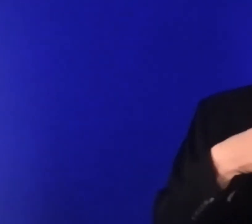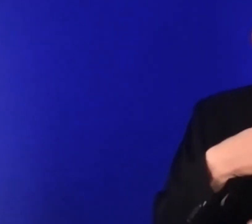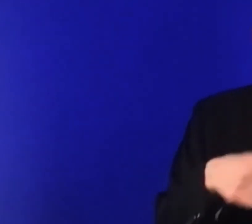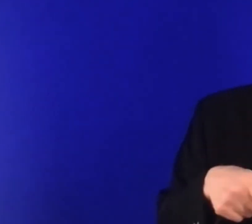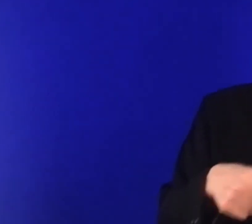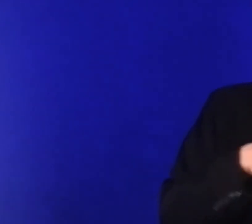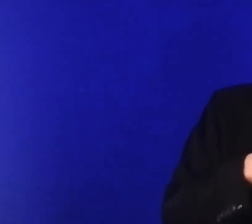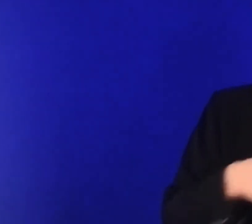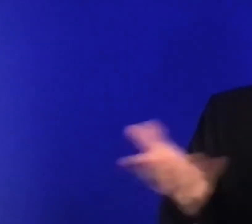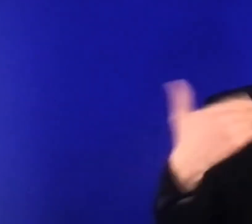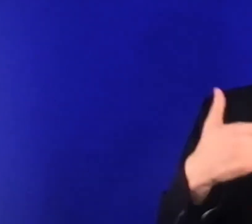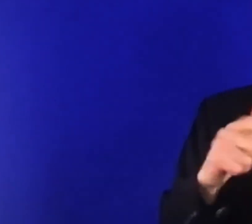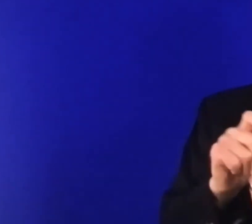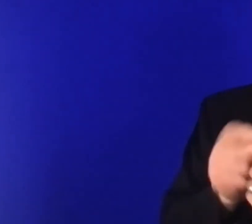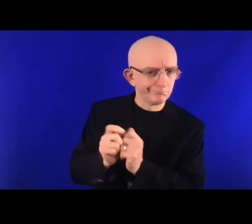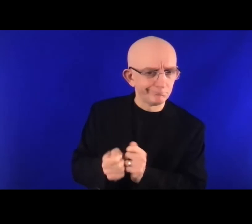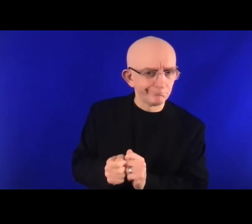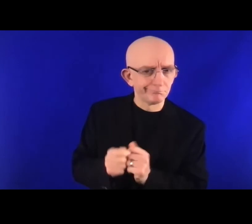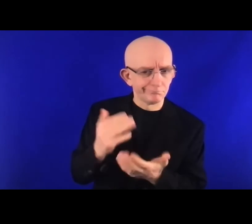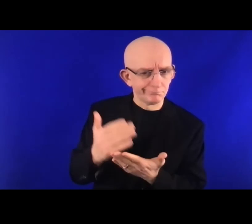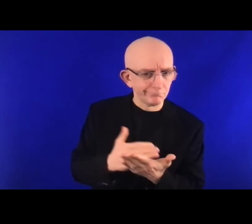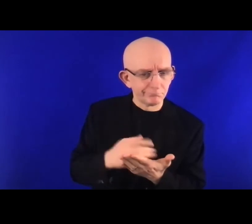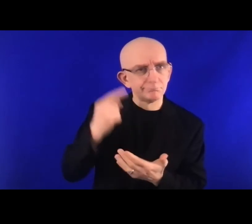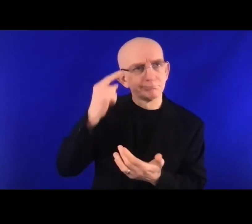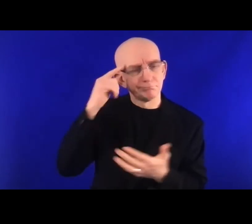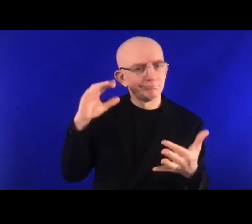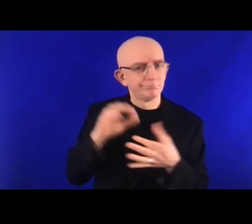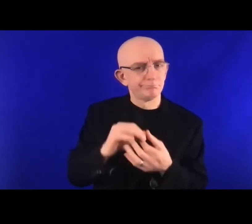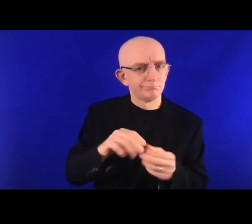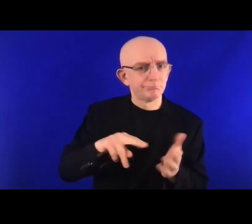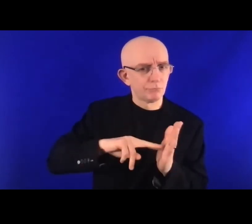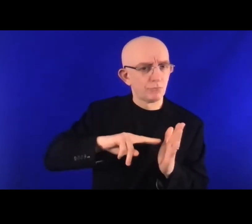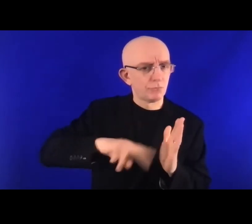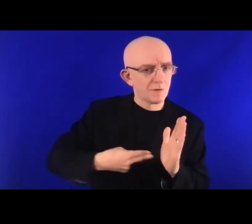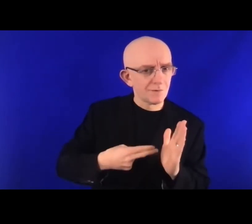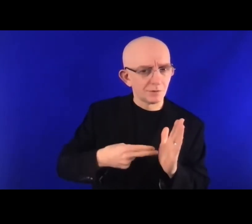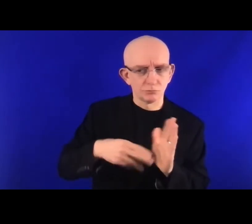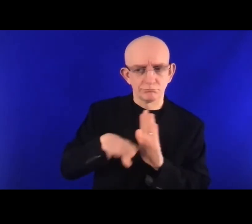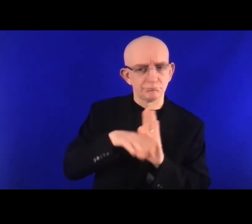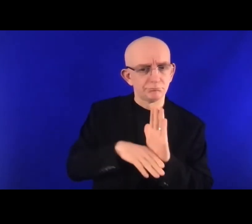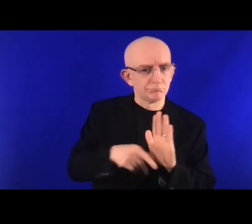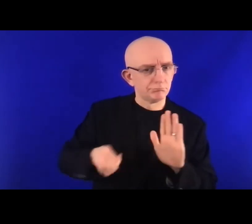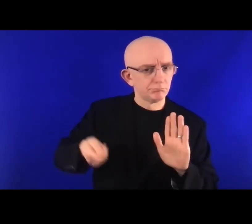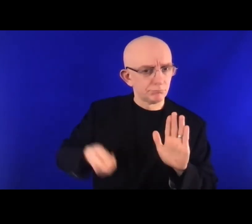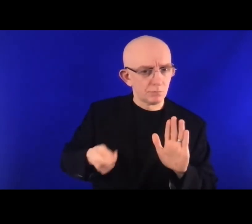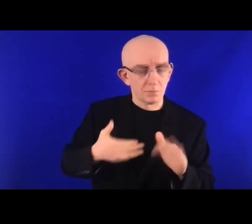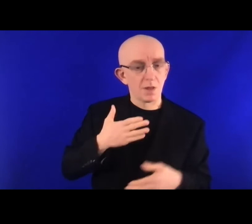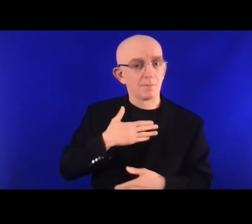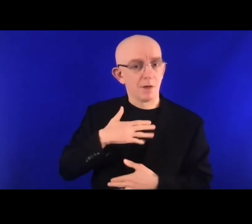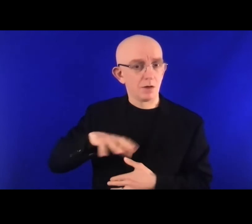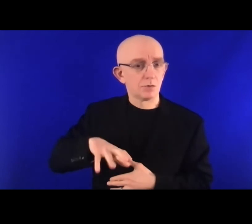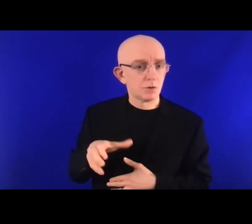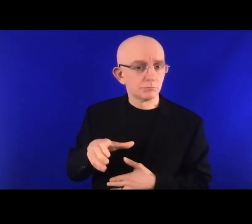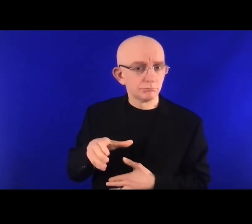and the law. In my country, people with disability suffer a health service, perverse health service that do not give us